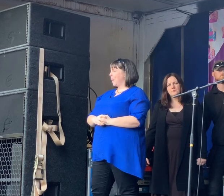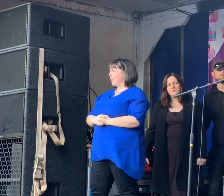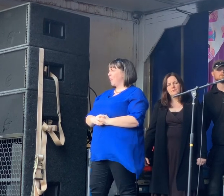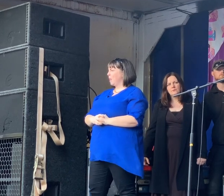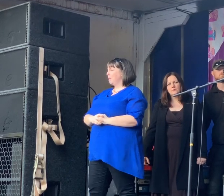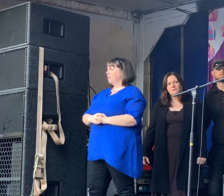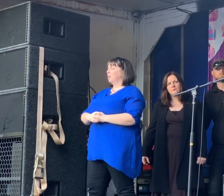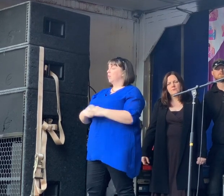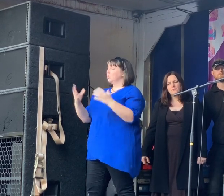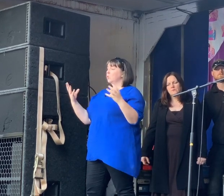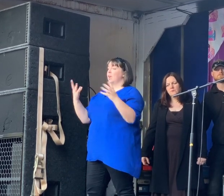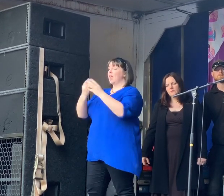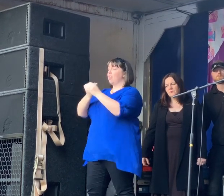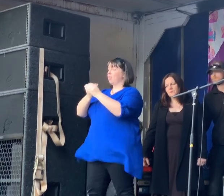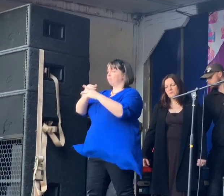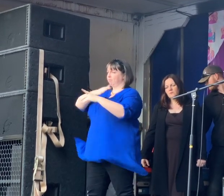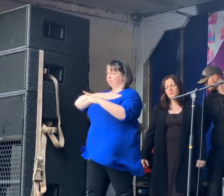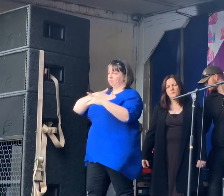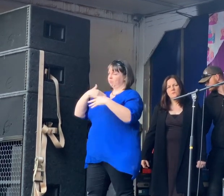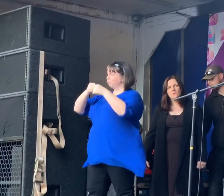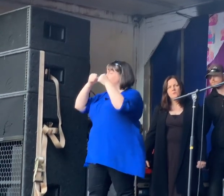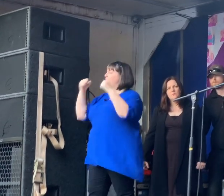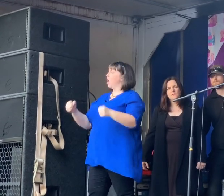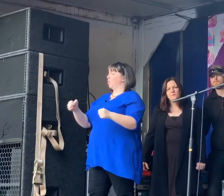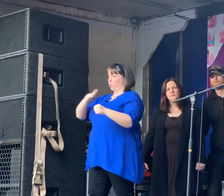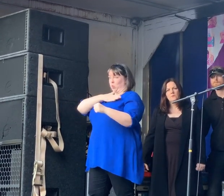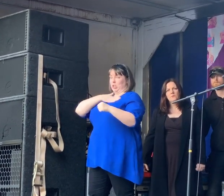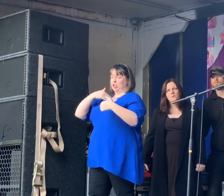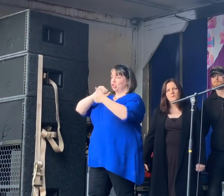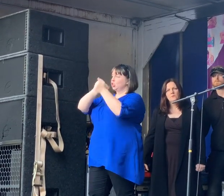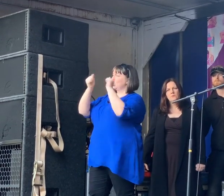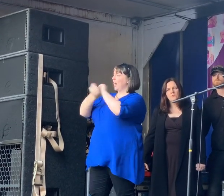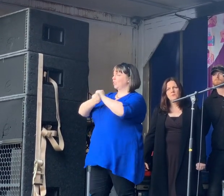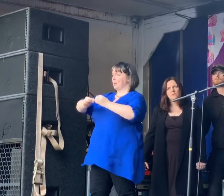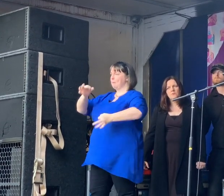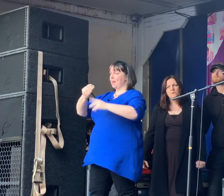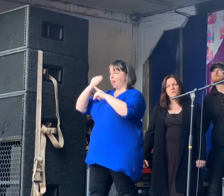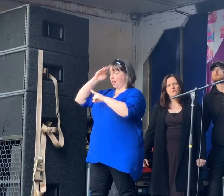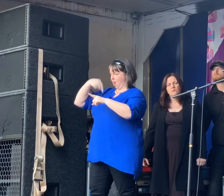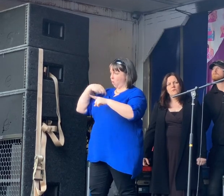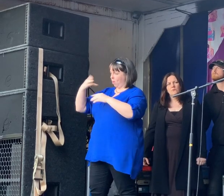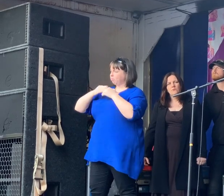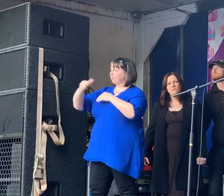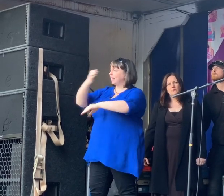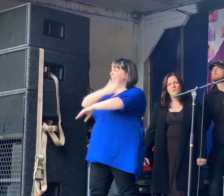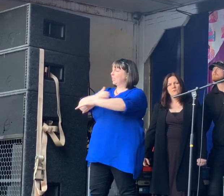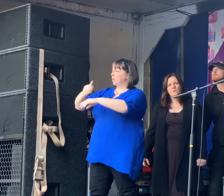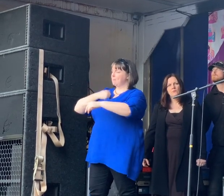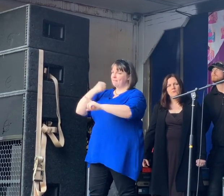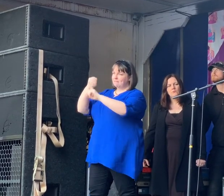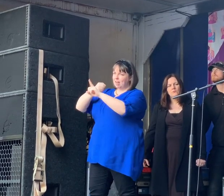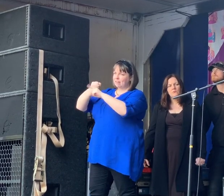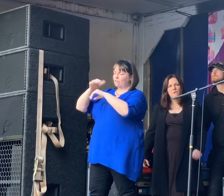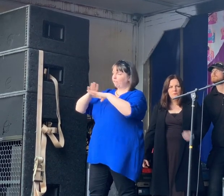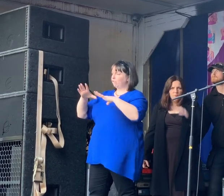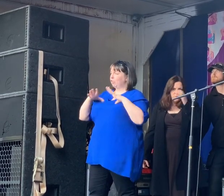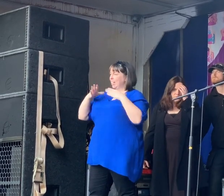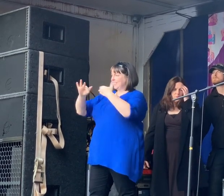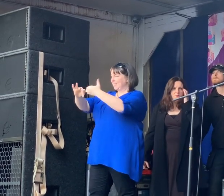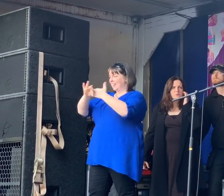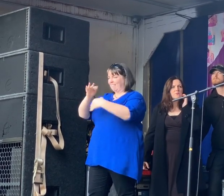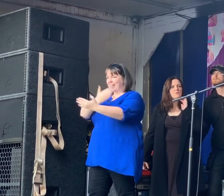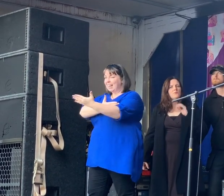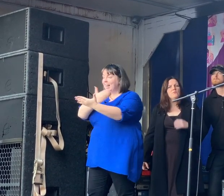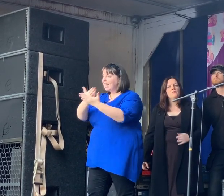Together, we are strong. We change the face of politics in Ireland, and we will continue in our fight for free, safe,